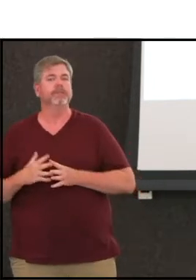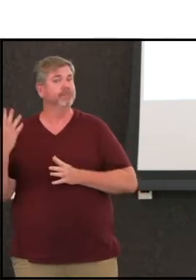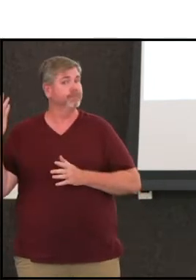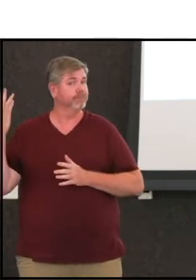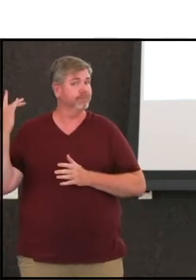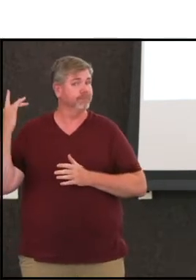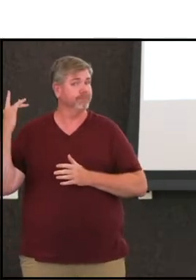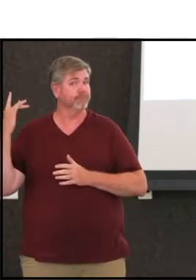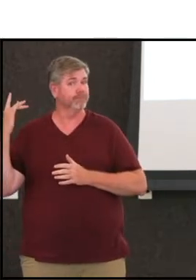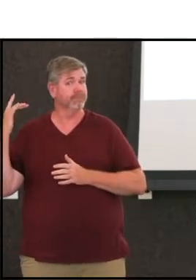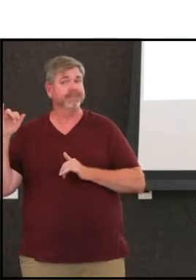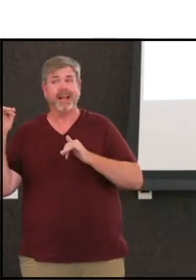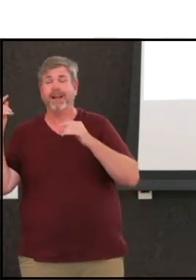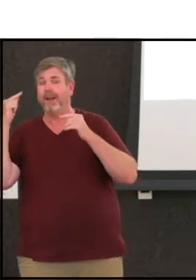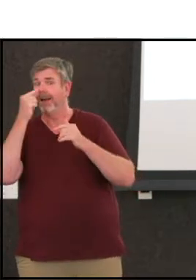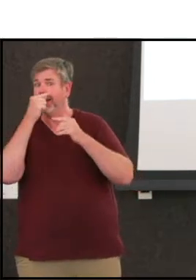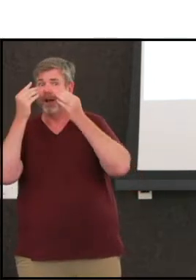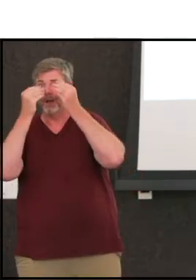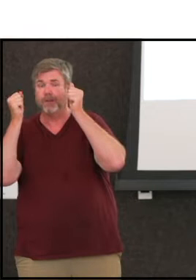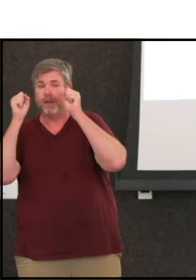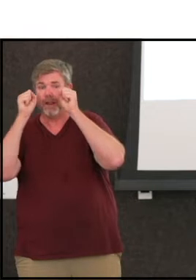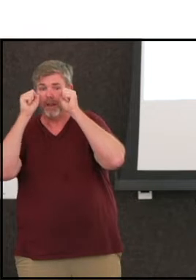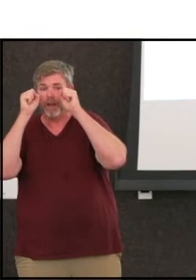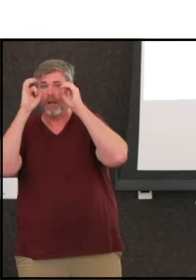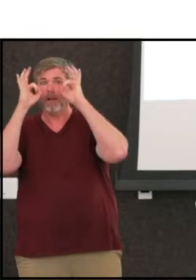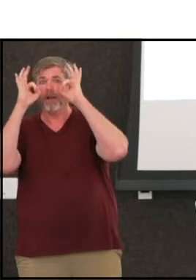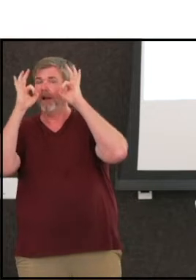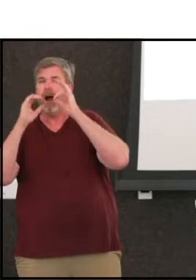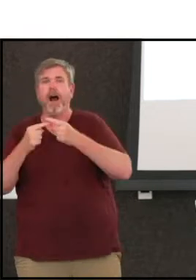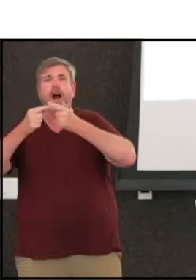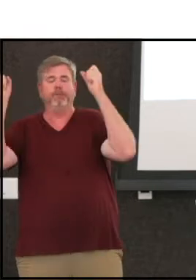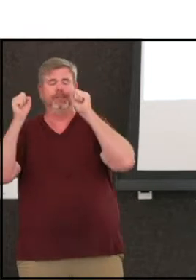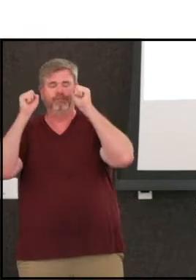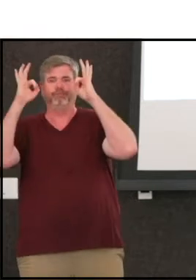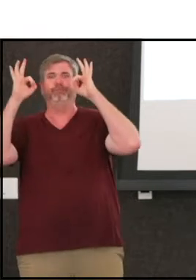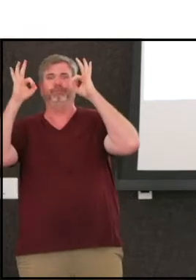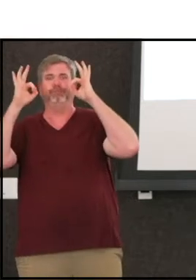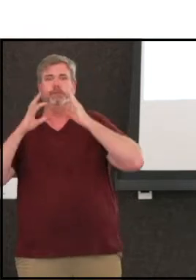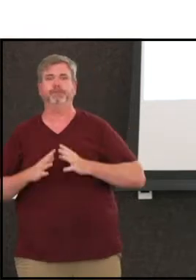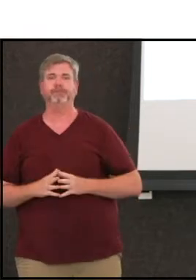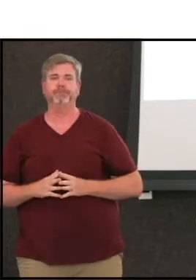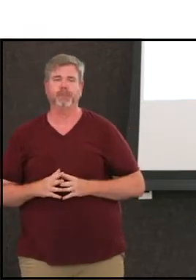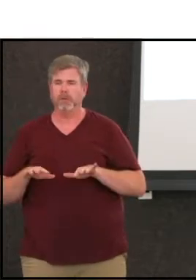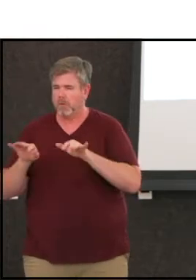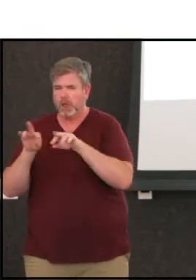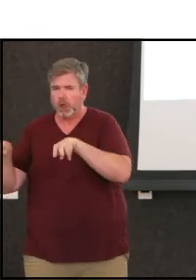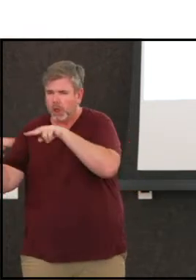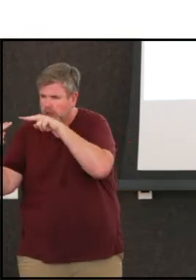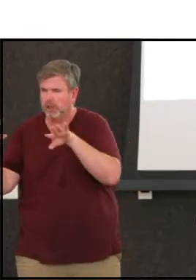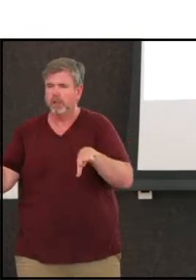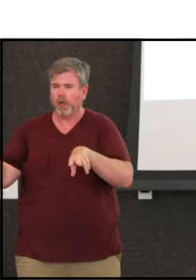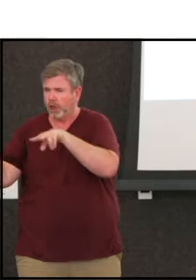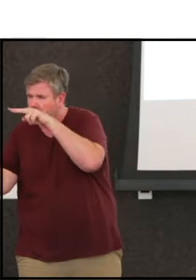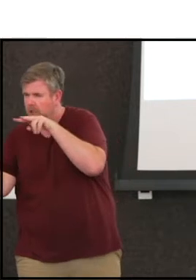the pupils get dilated. So just by looking at their pupils, you cannot really say they're not